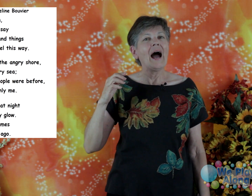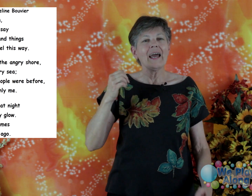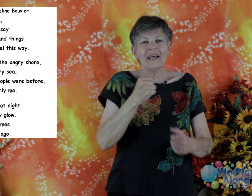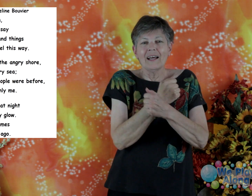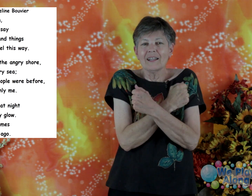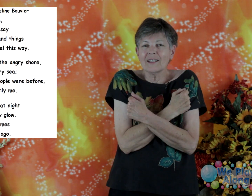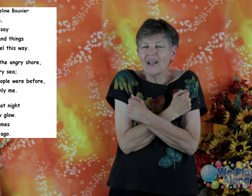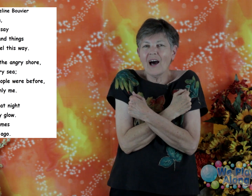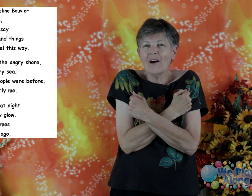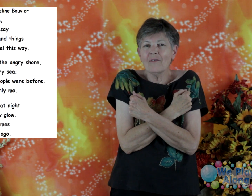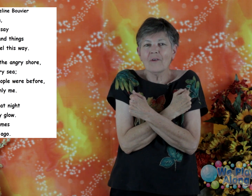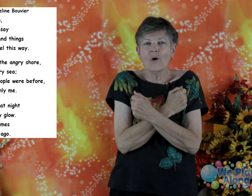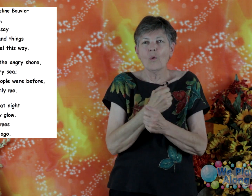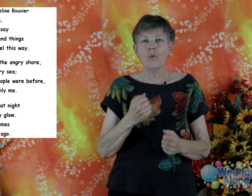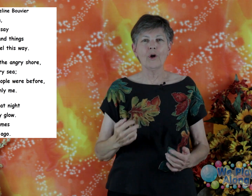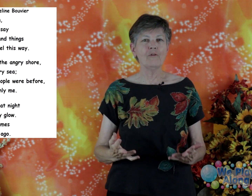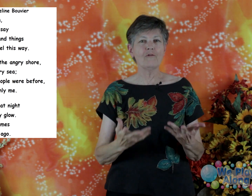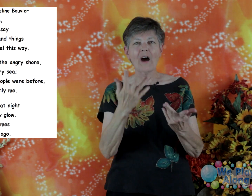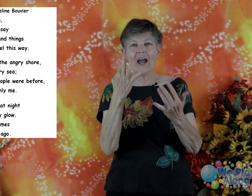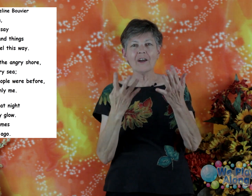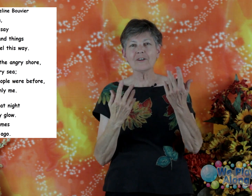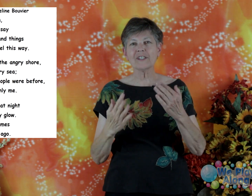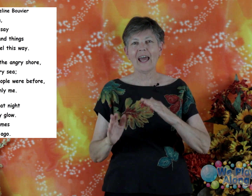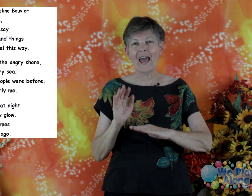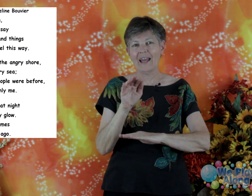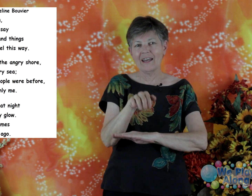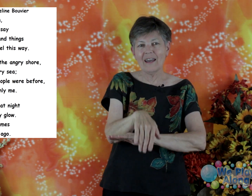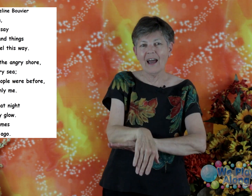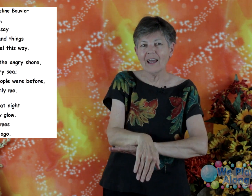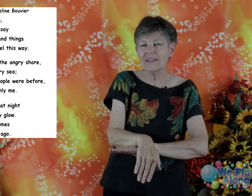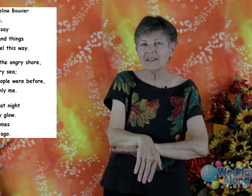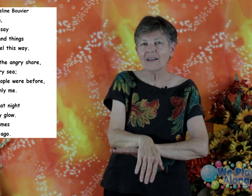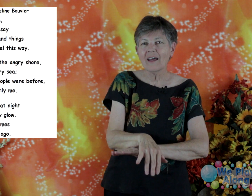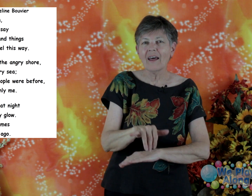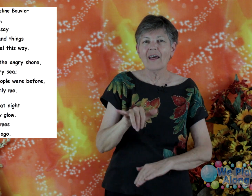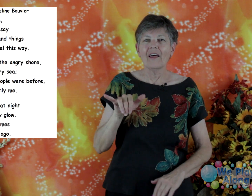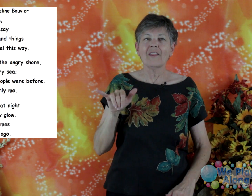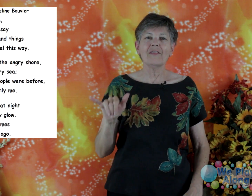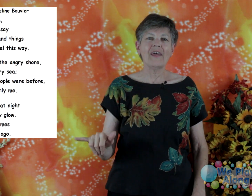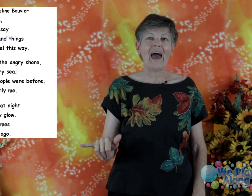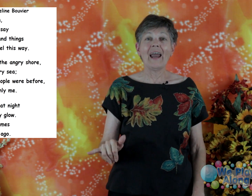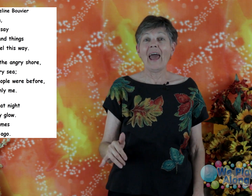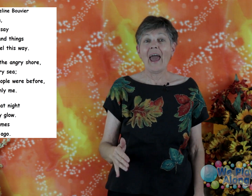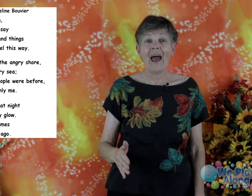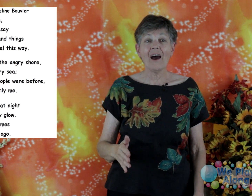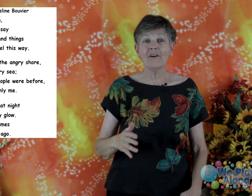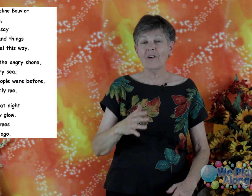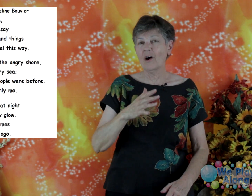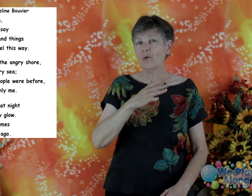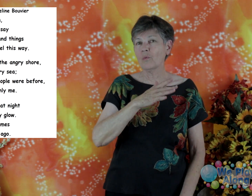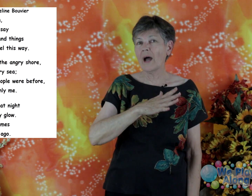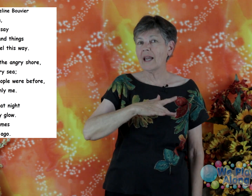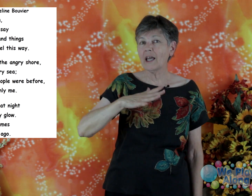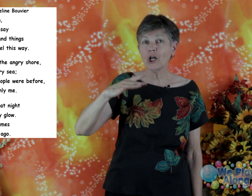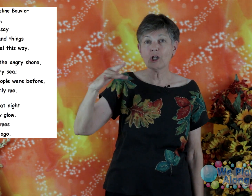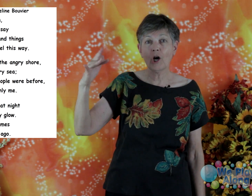I love wood fires at night that have a ruddy